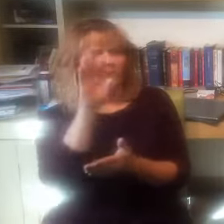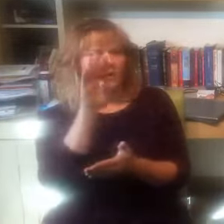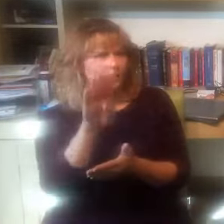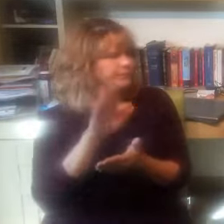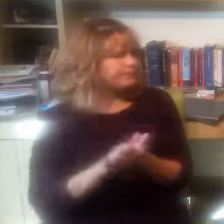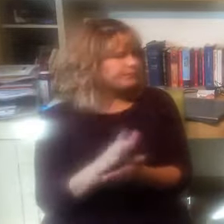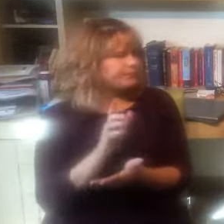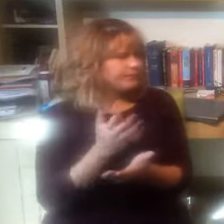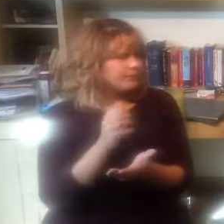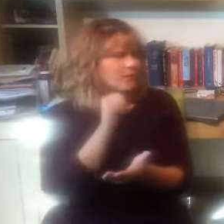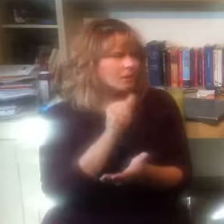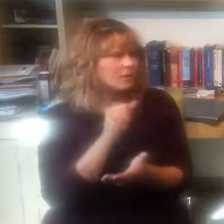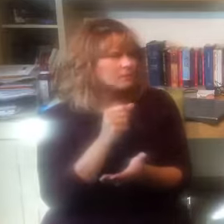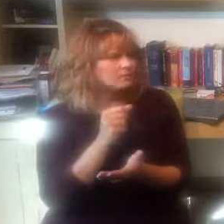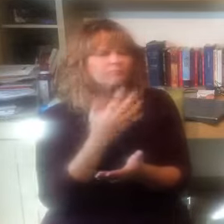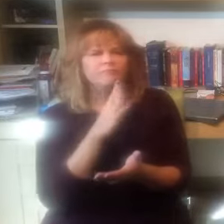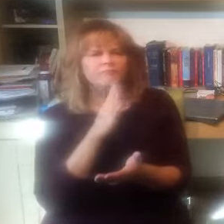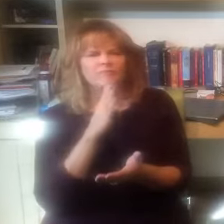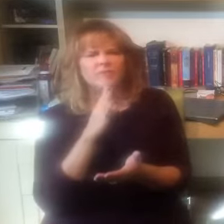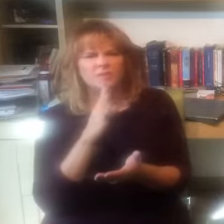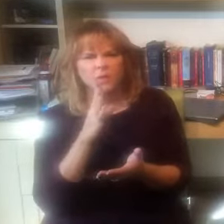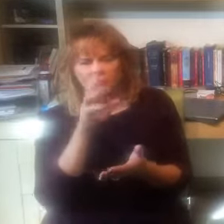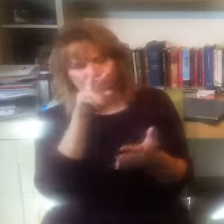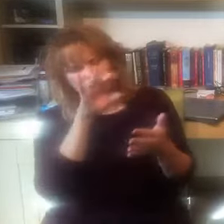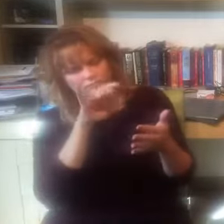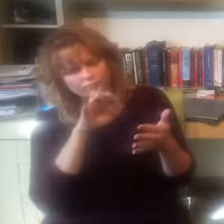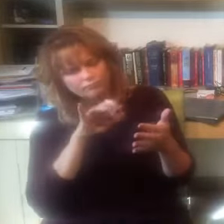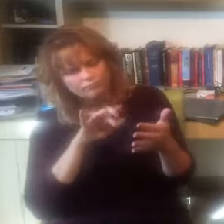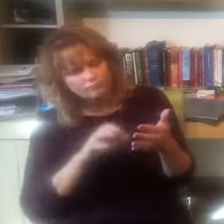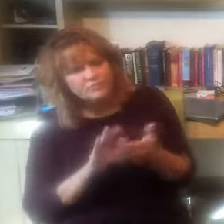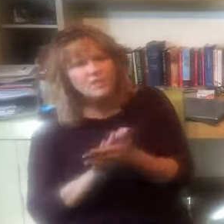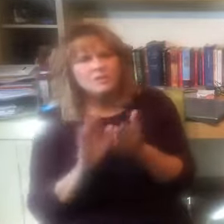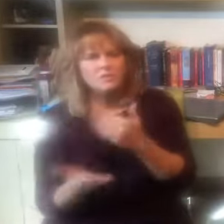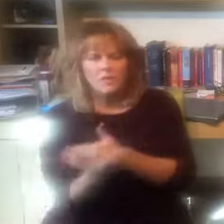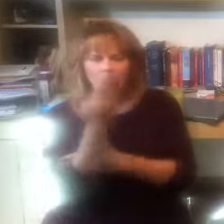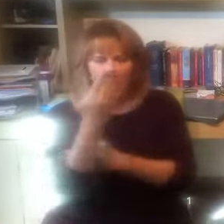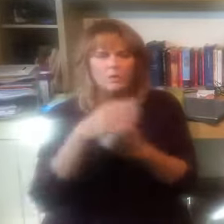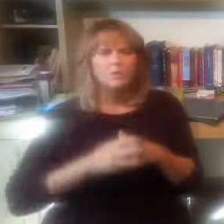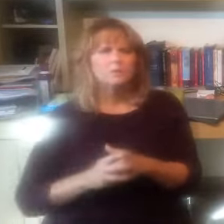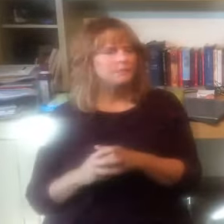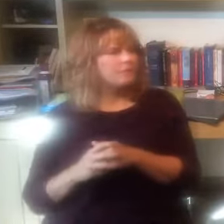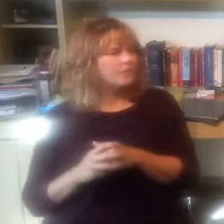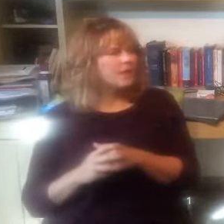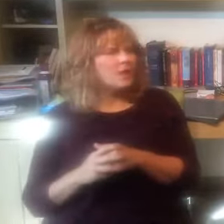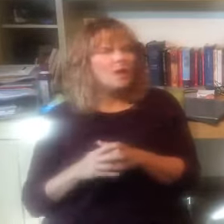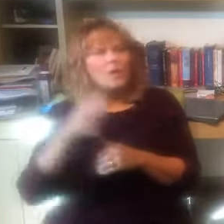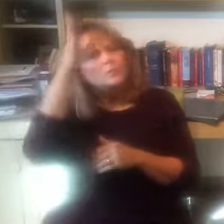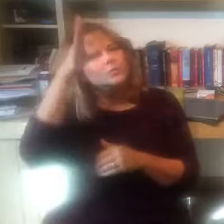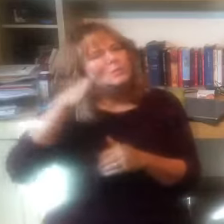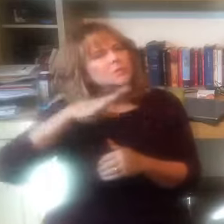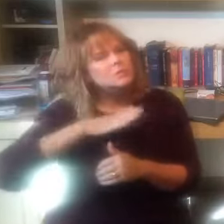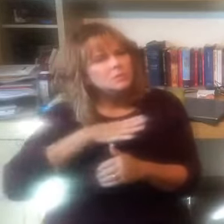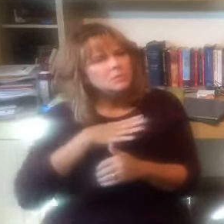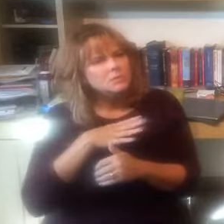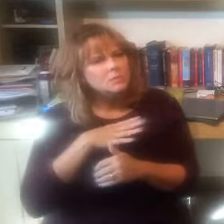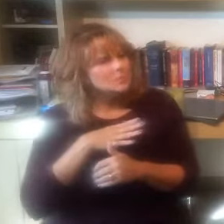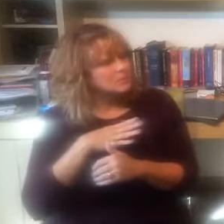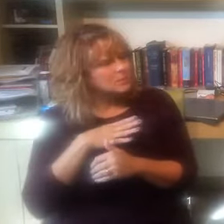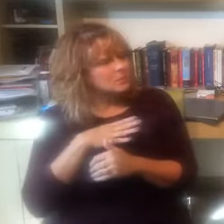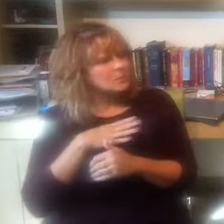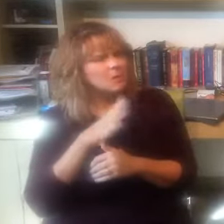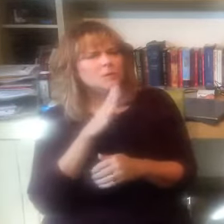don't spend a lot of time on there. Usually I just check the messages in the morning, and that's it. And it was a gentleman that... I think